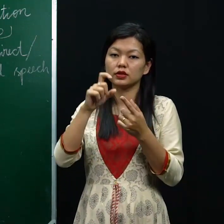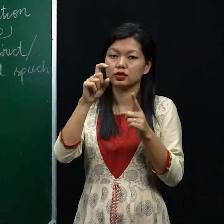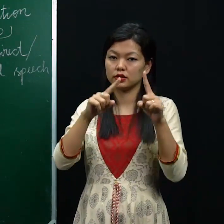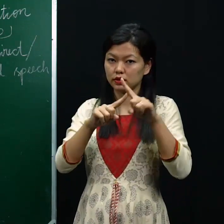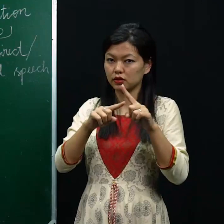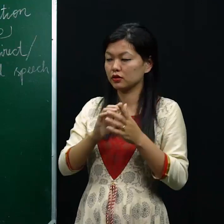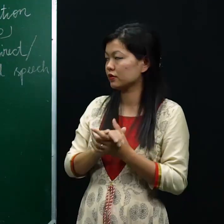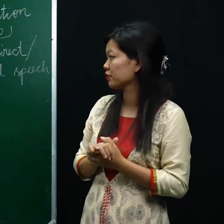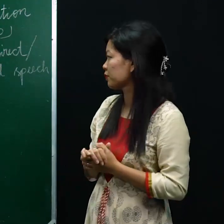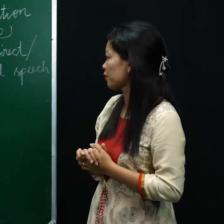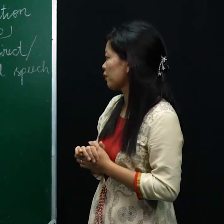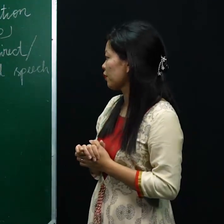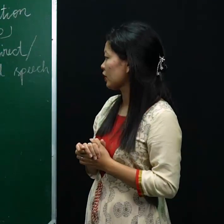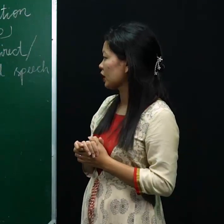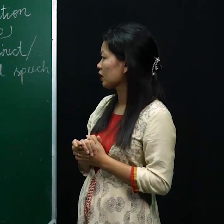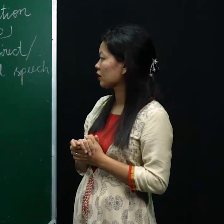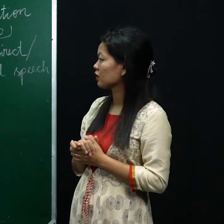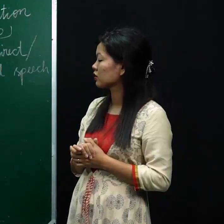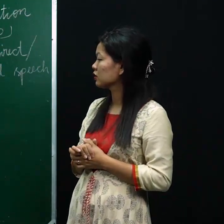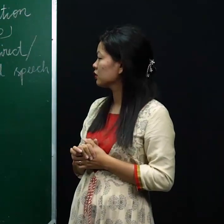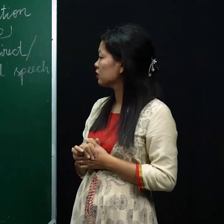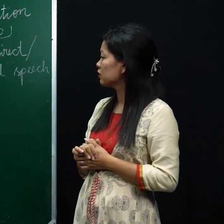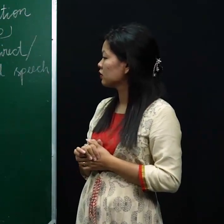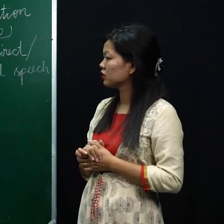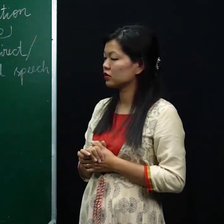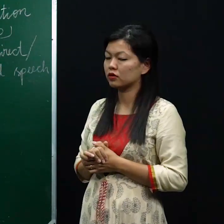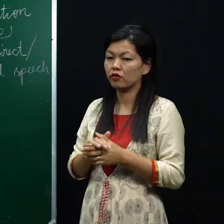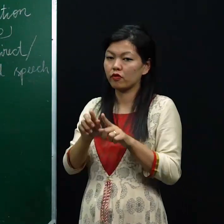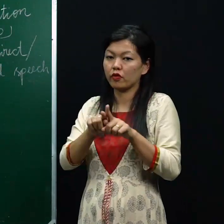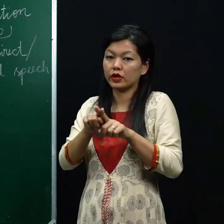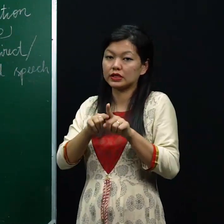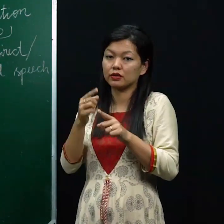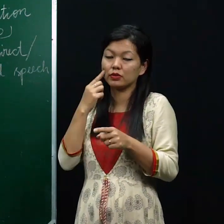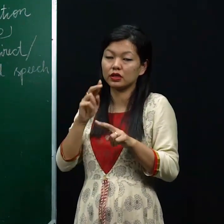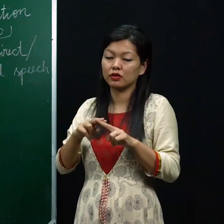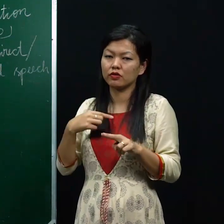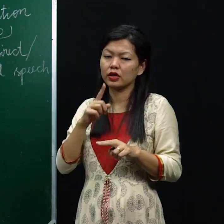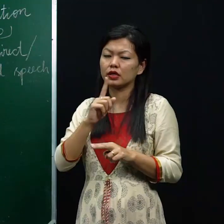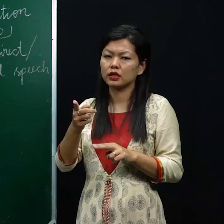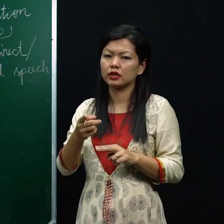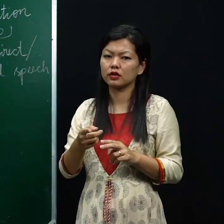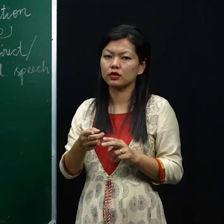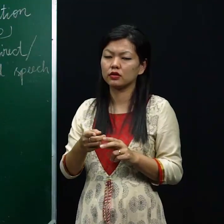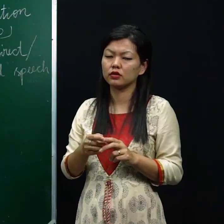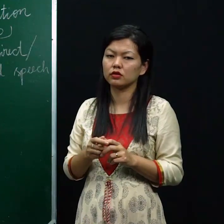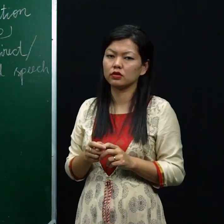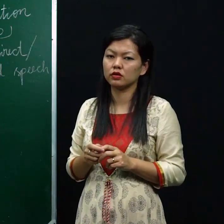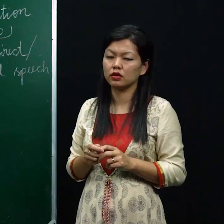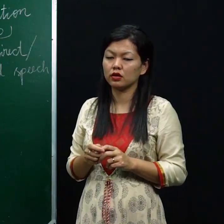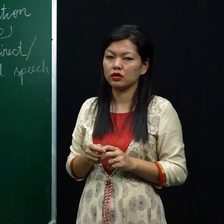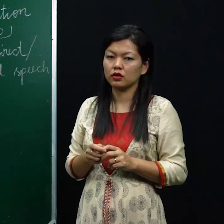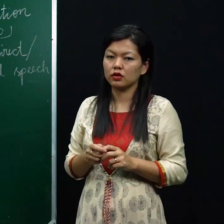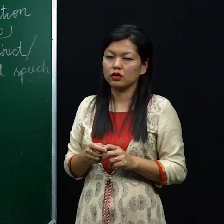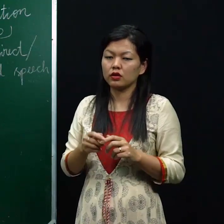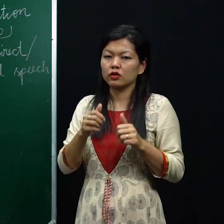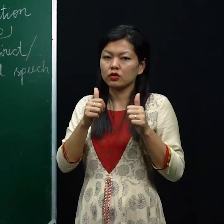word that the speaker have already spoken. If I tell you something, you go and report my word to some of your